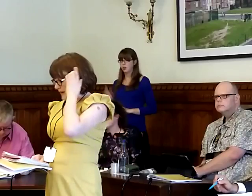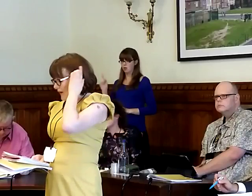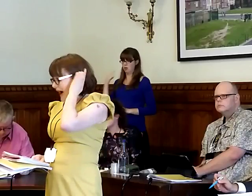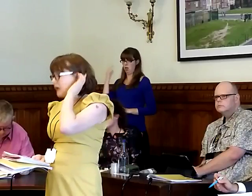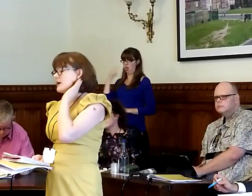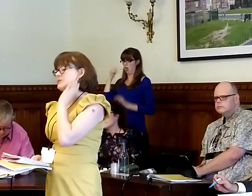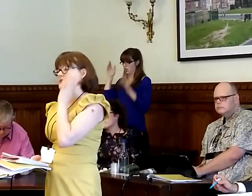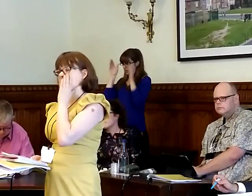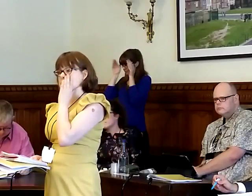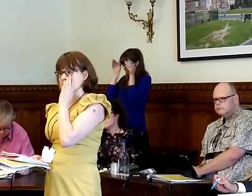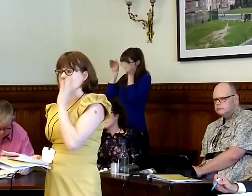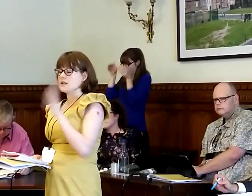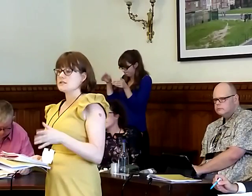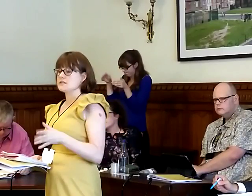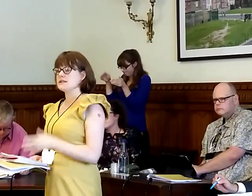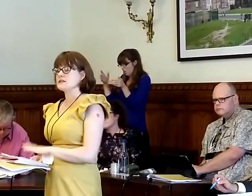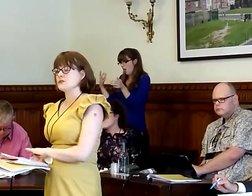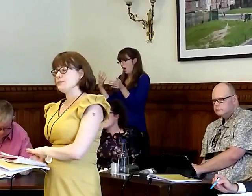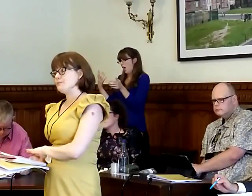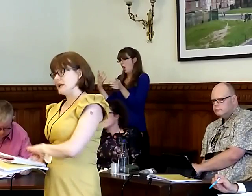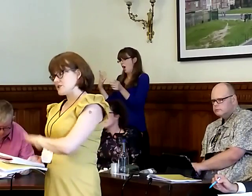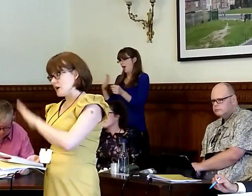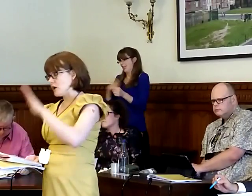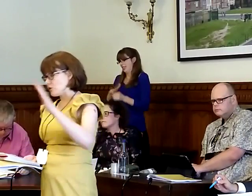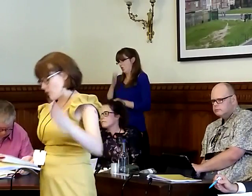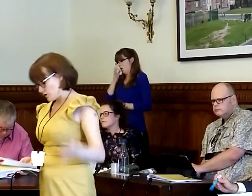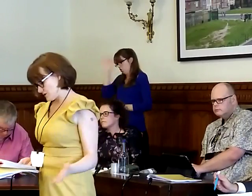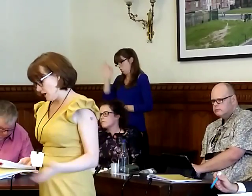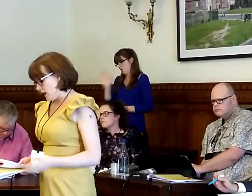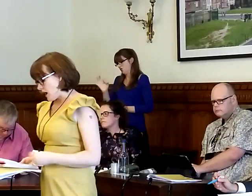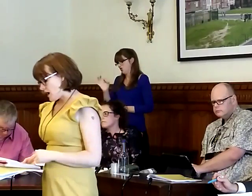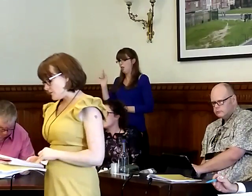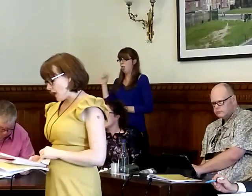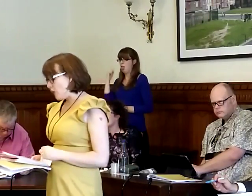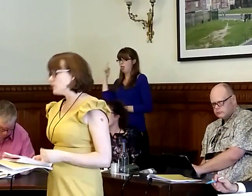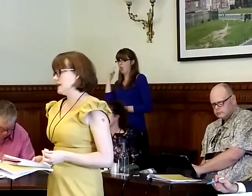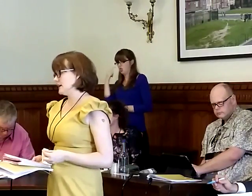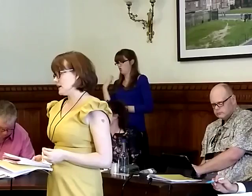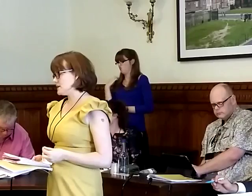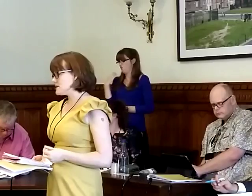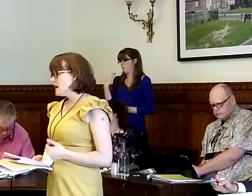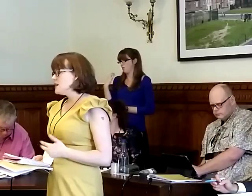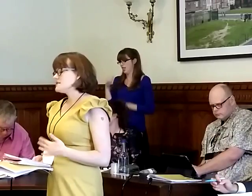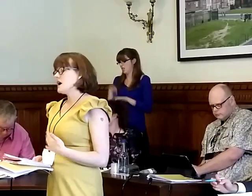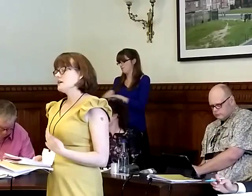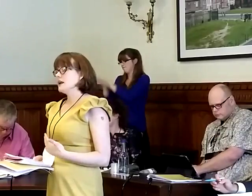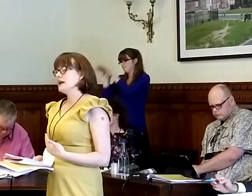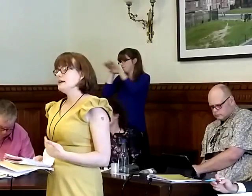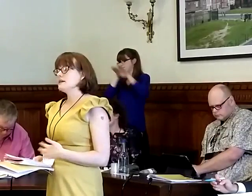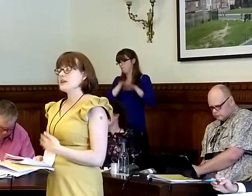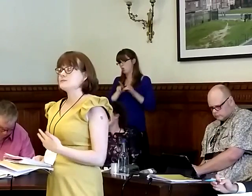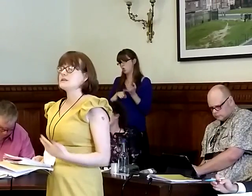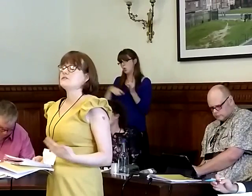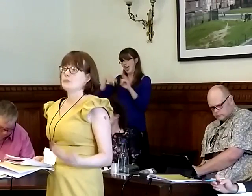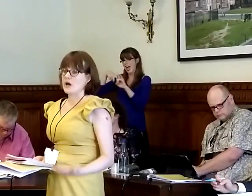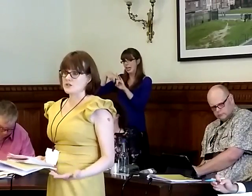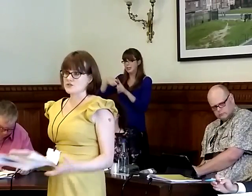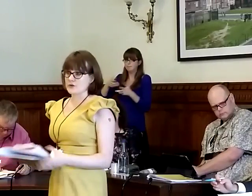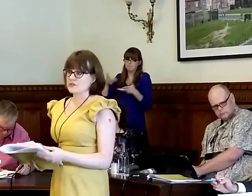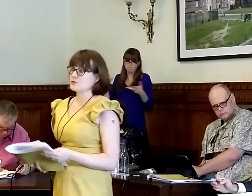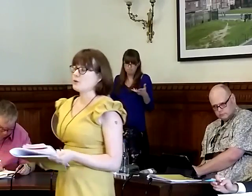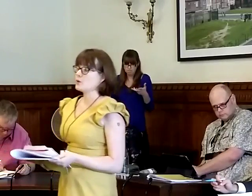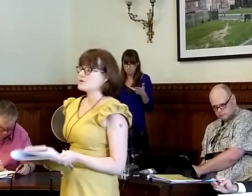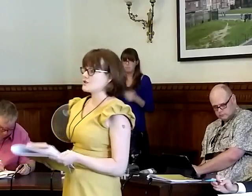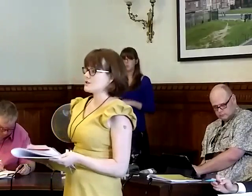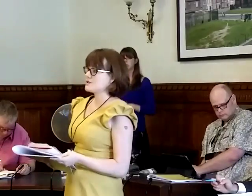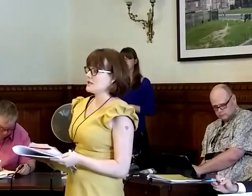question actually about how representative London is of the picture across the whole of England. Certainly themes that have